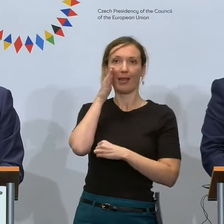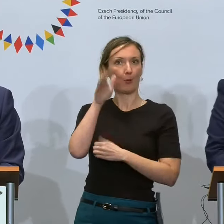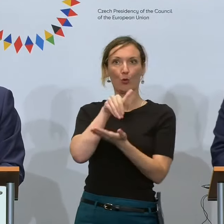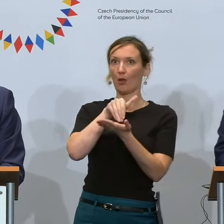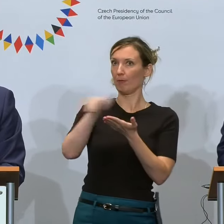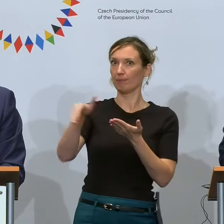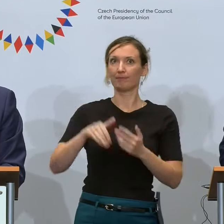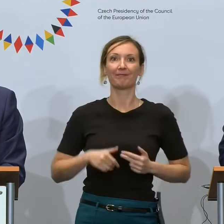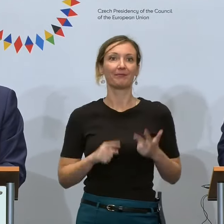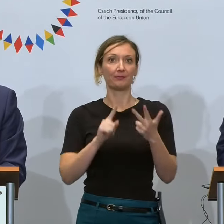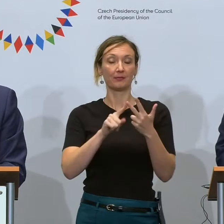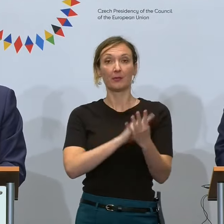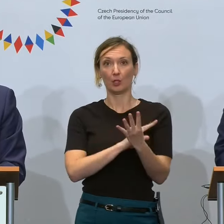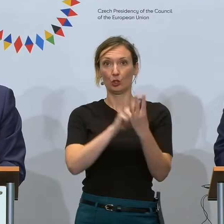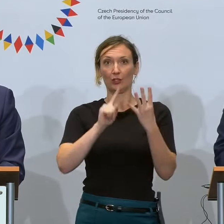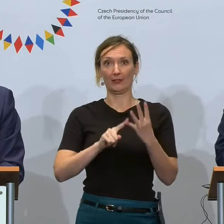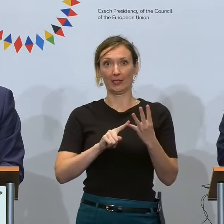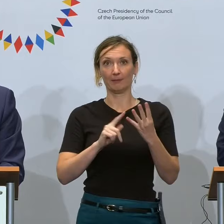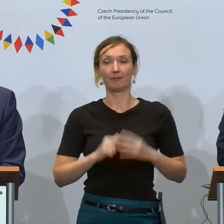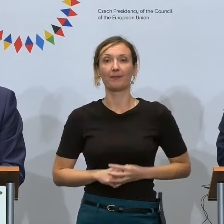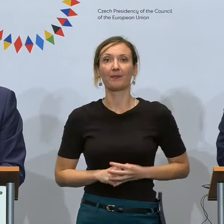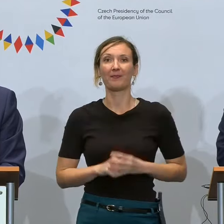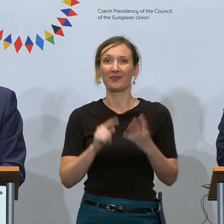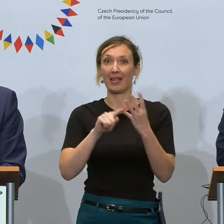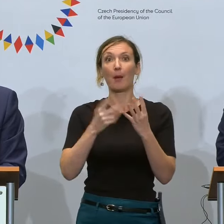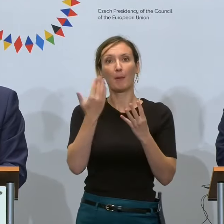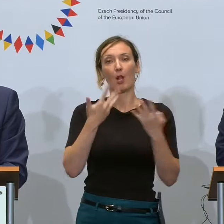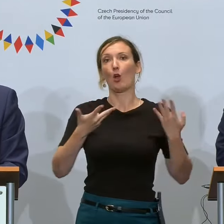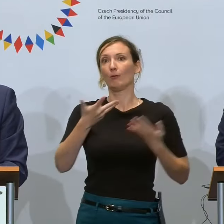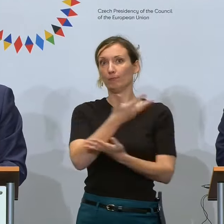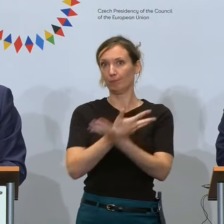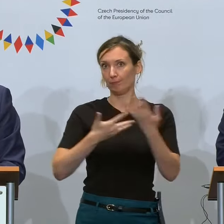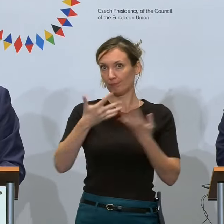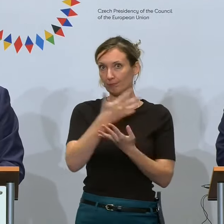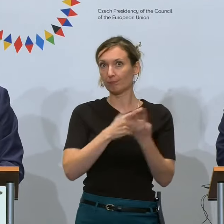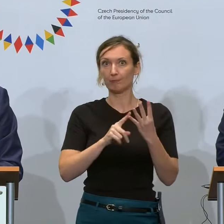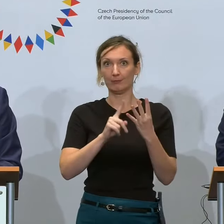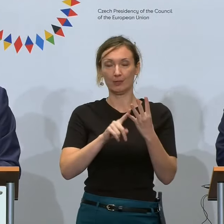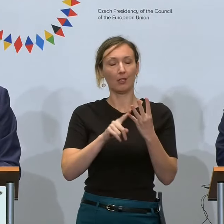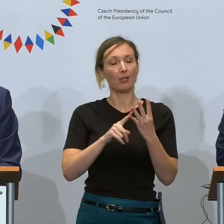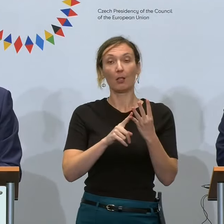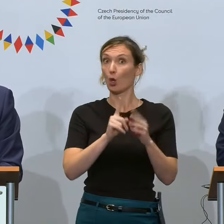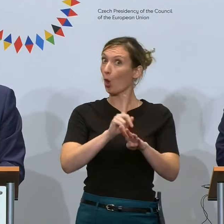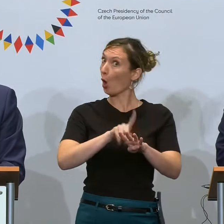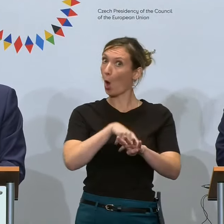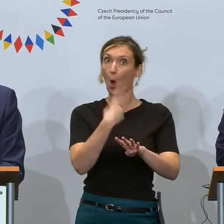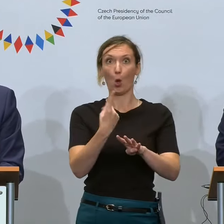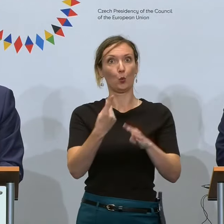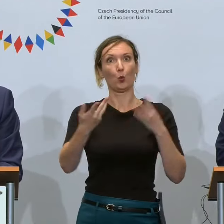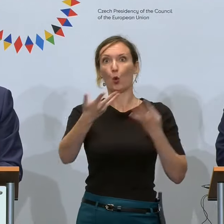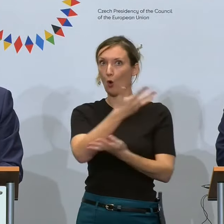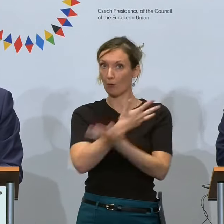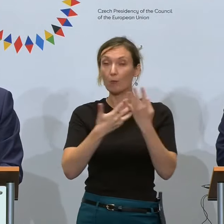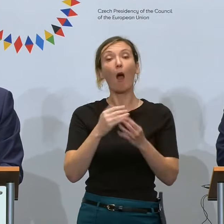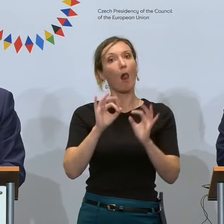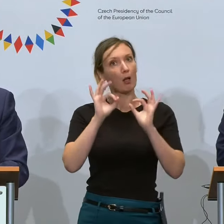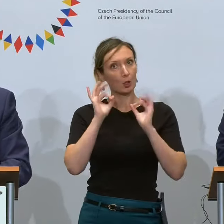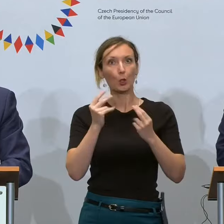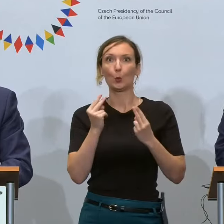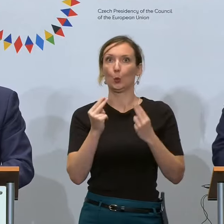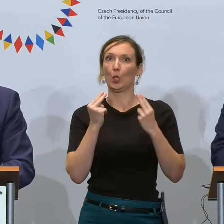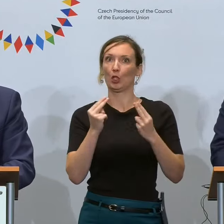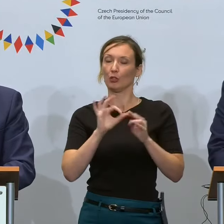Fourth, during the debate, which has been a long and constructive